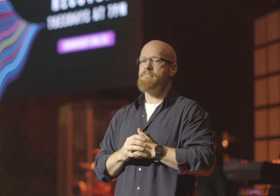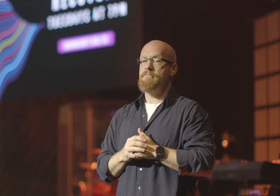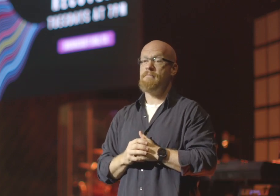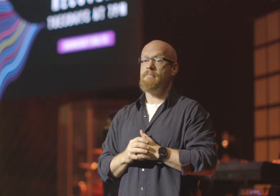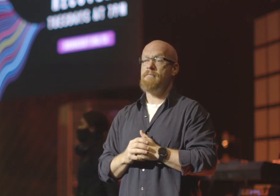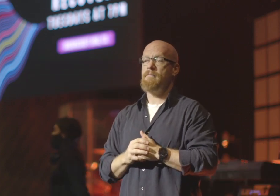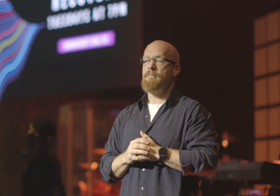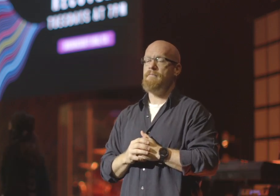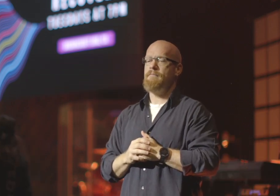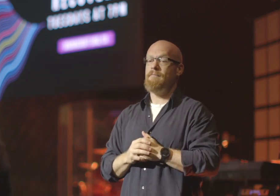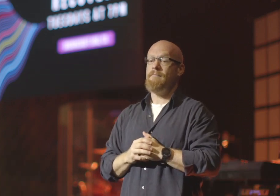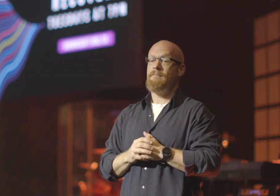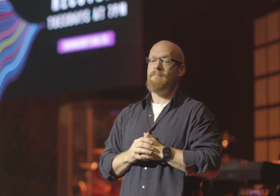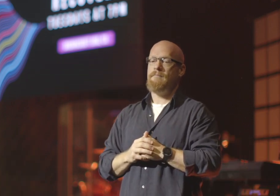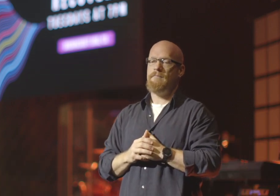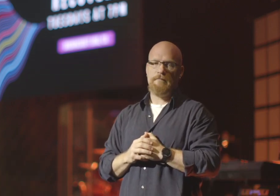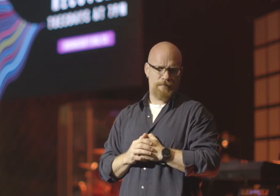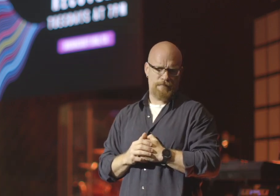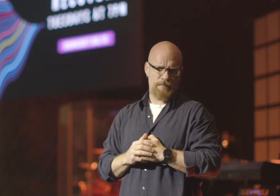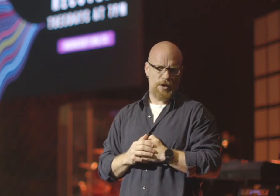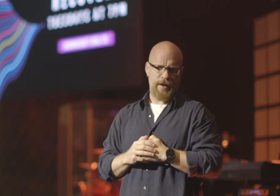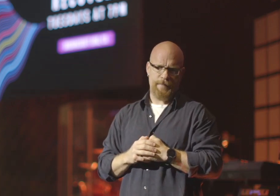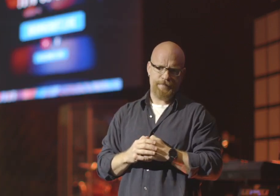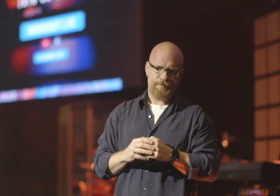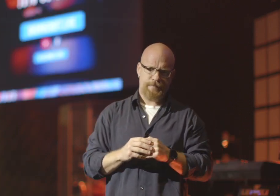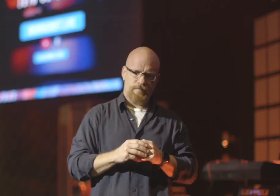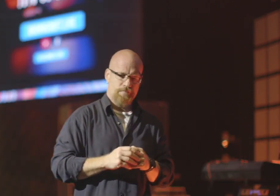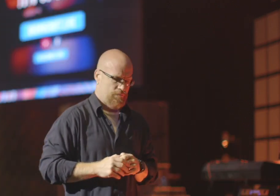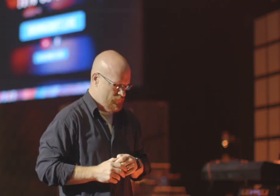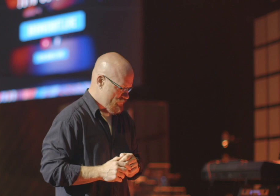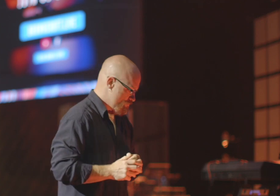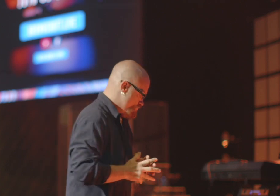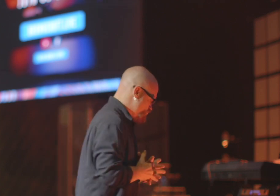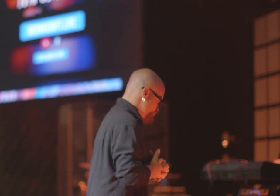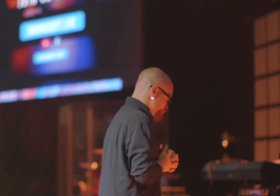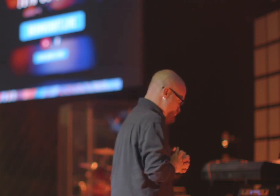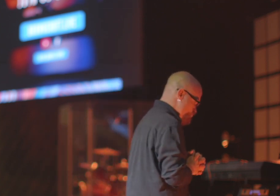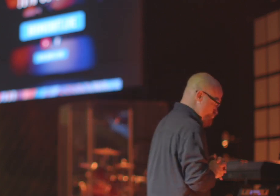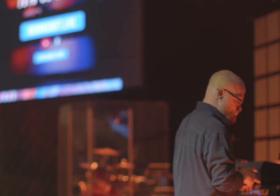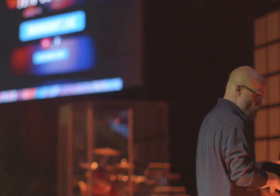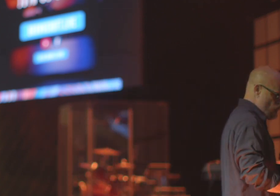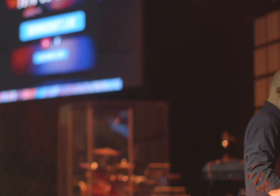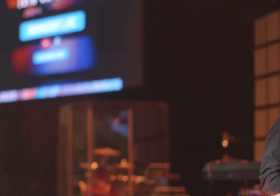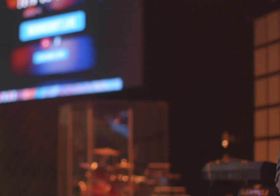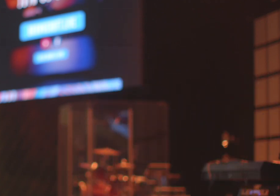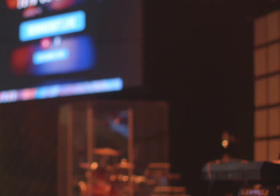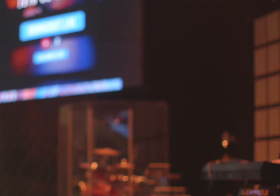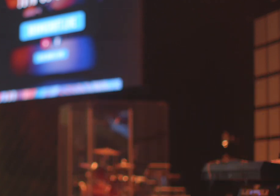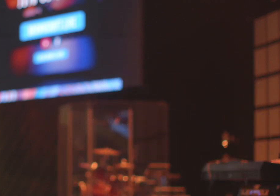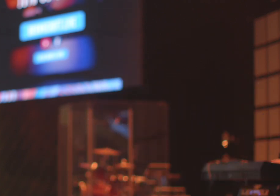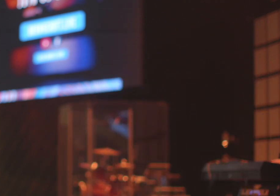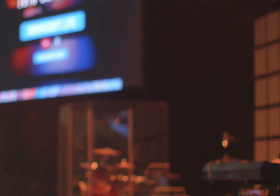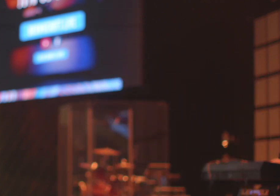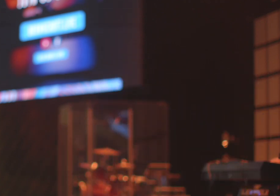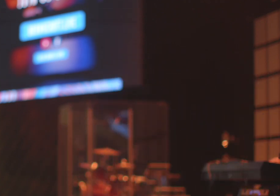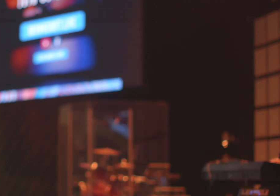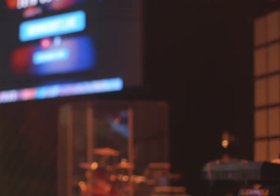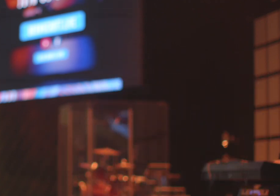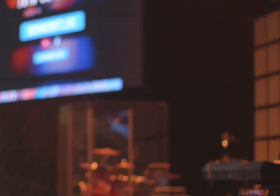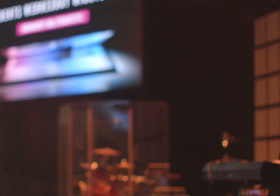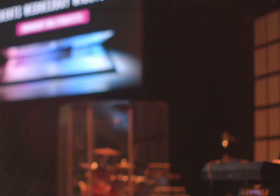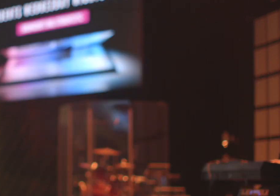listen to Zim and play this electric piano while we're hanging out. How about that band